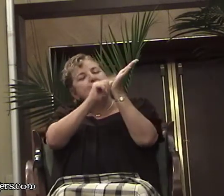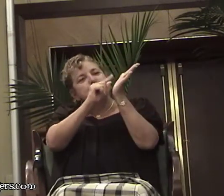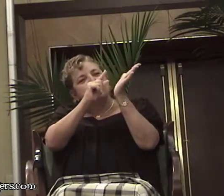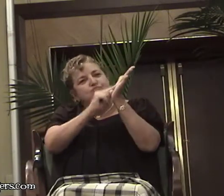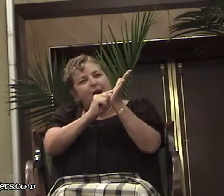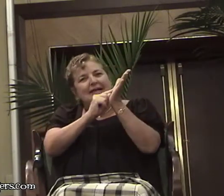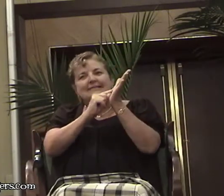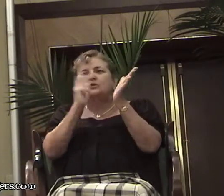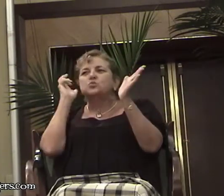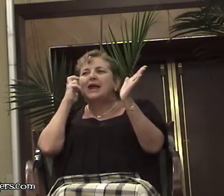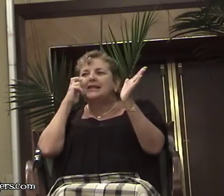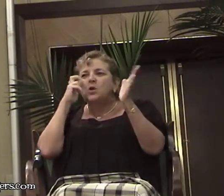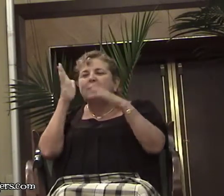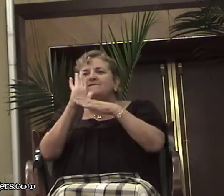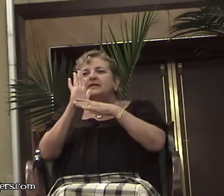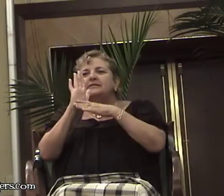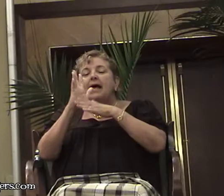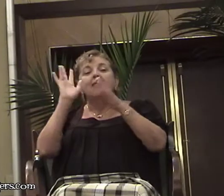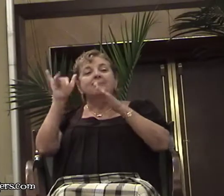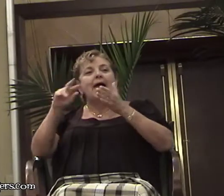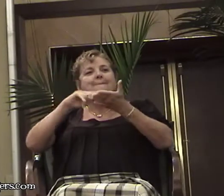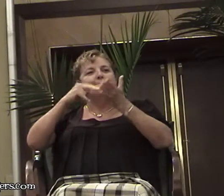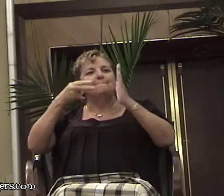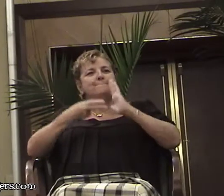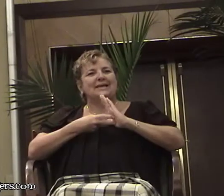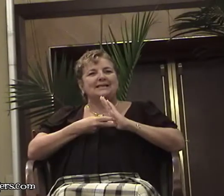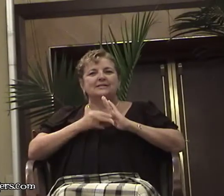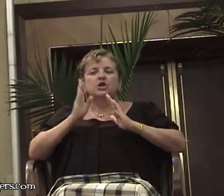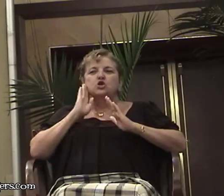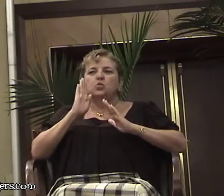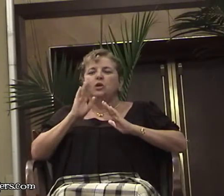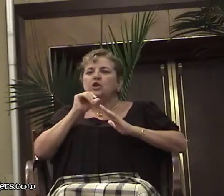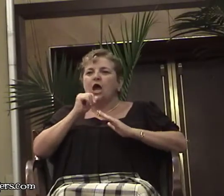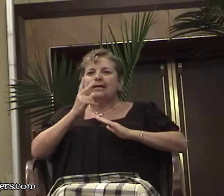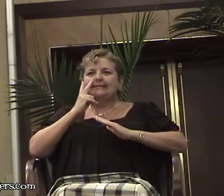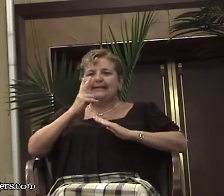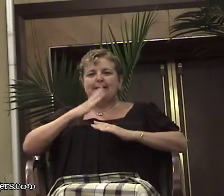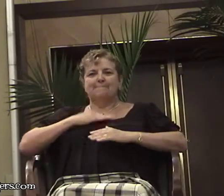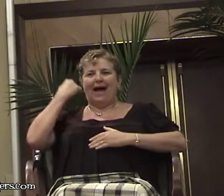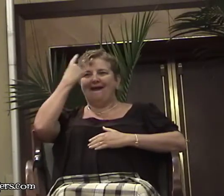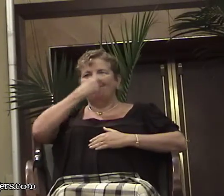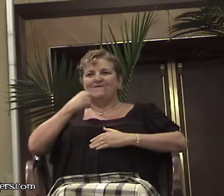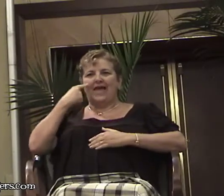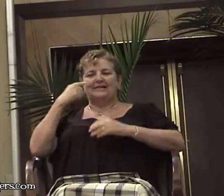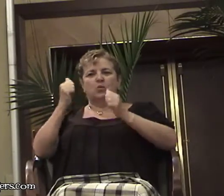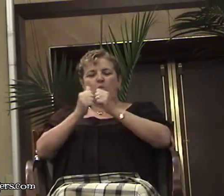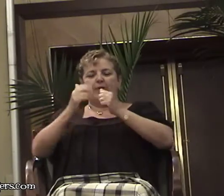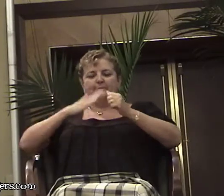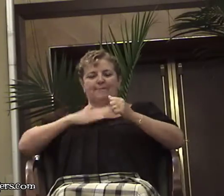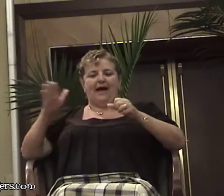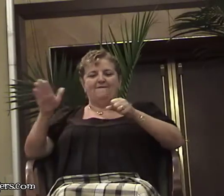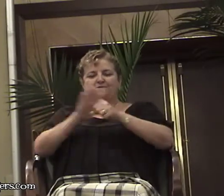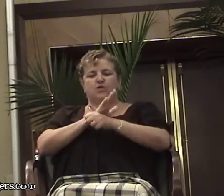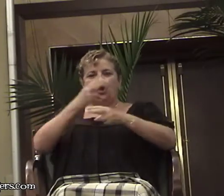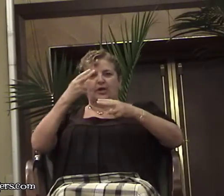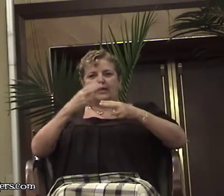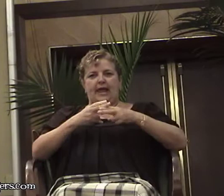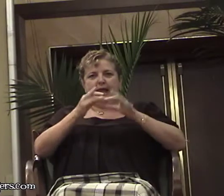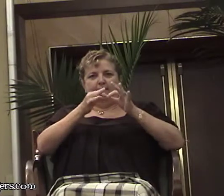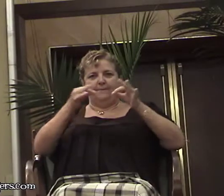That means you will never see my face clearly identified, followed by my full name, which is Robert Ignatius Benedict